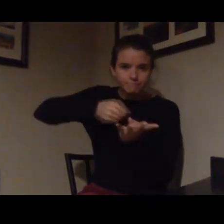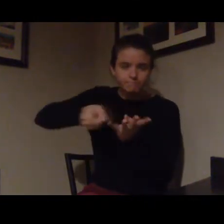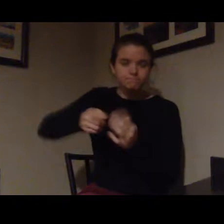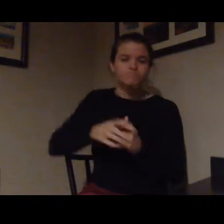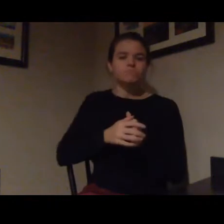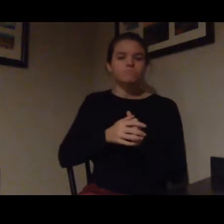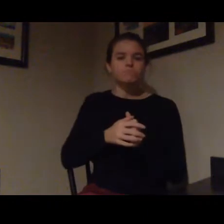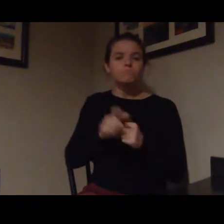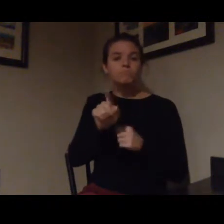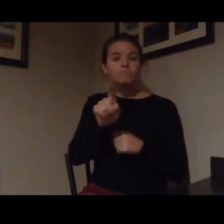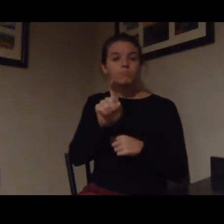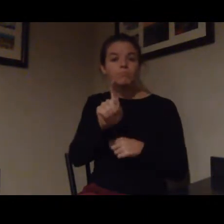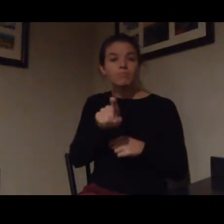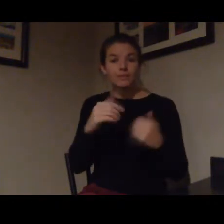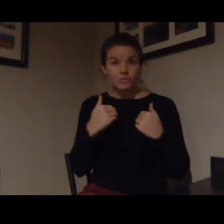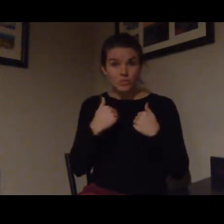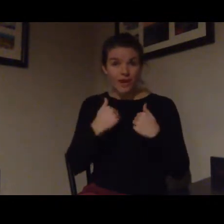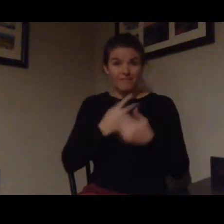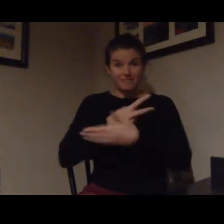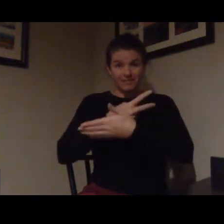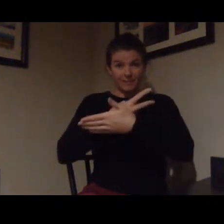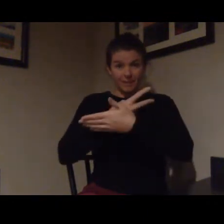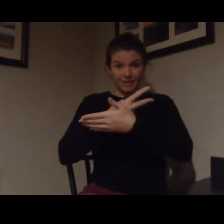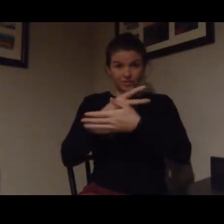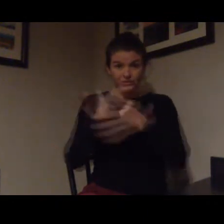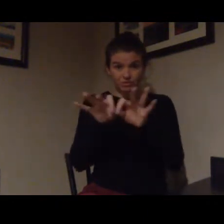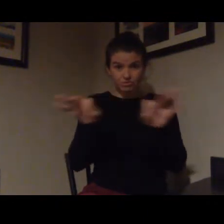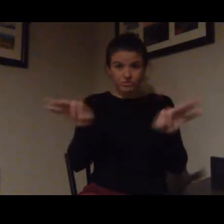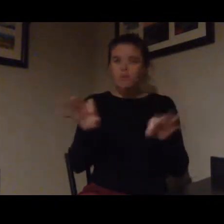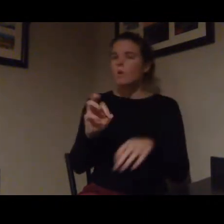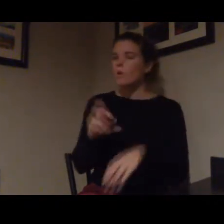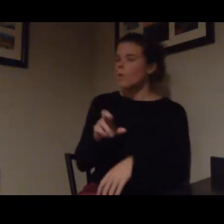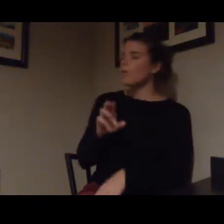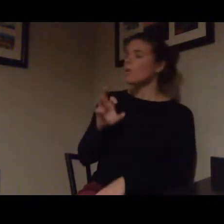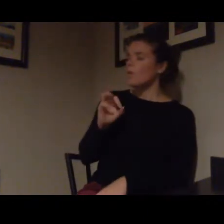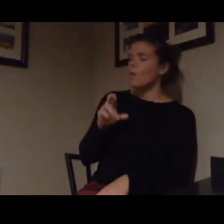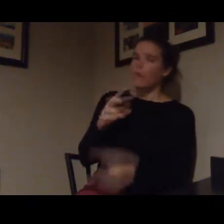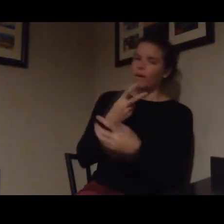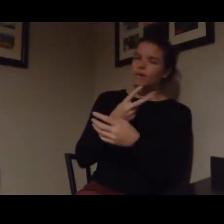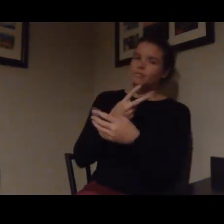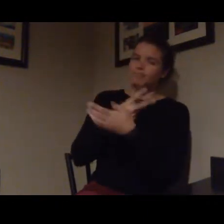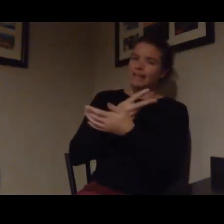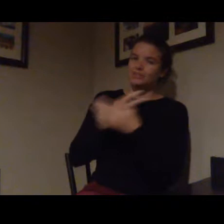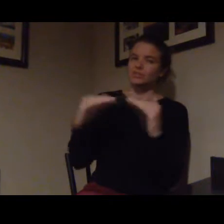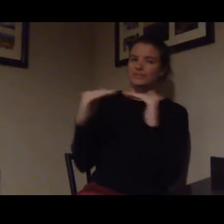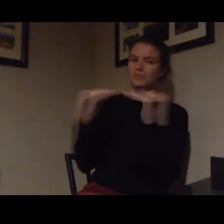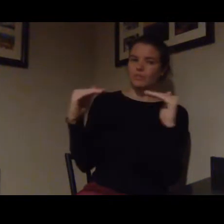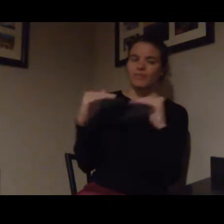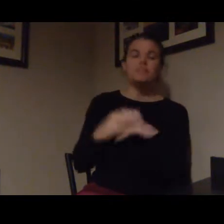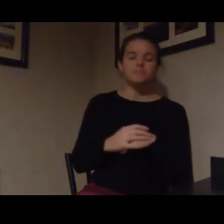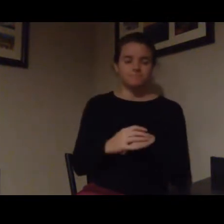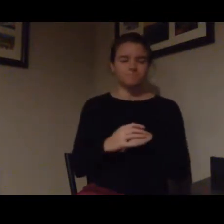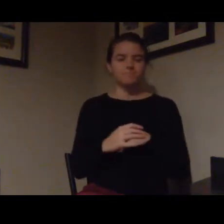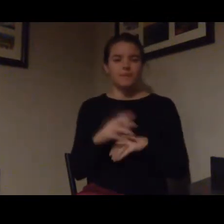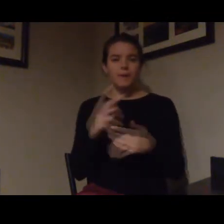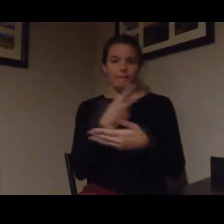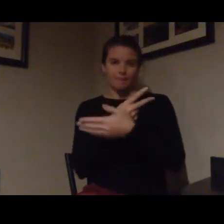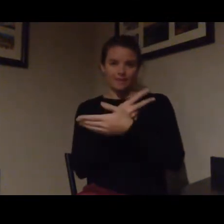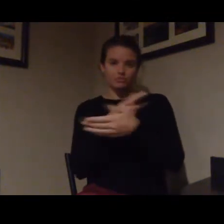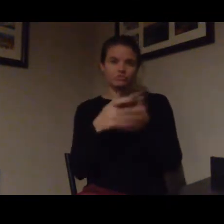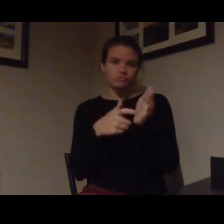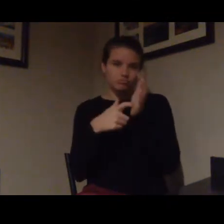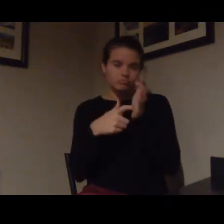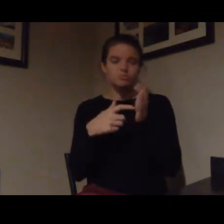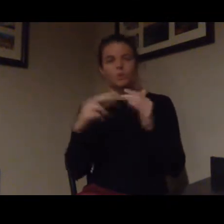They need to have a master's. Or a master's equivalent. Or master's equivalent. And that would